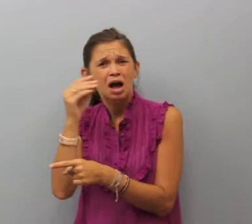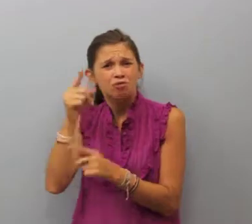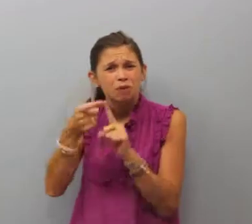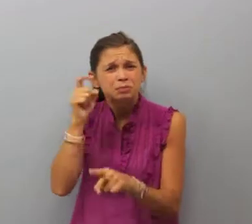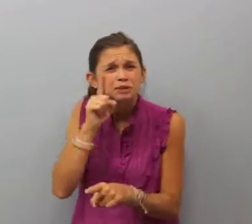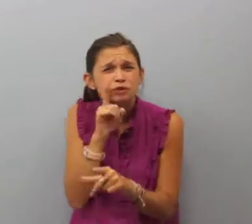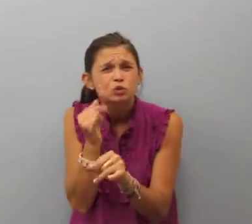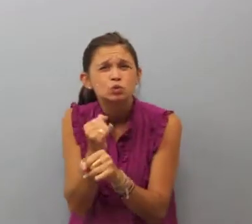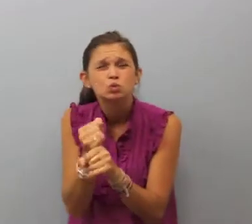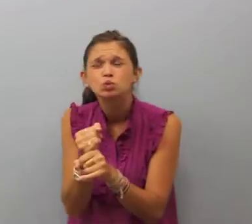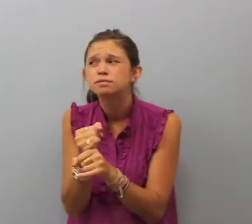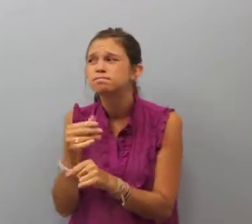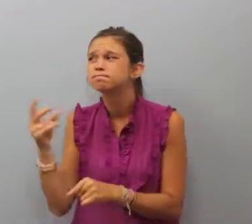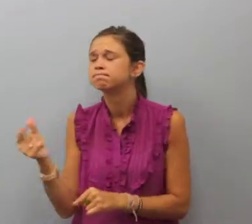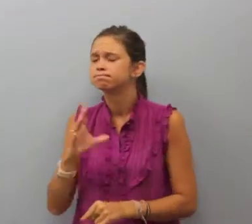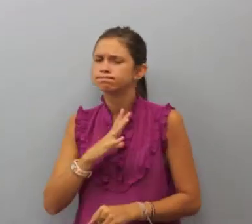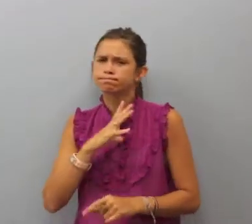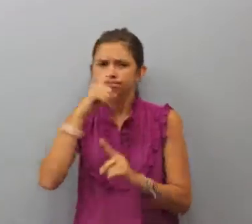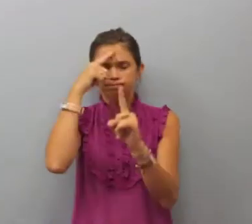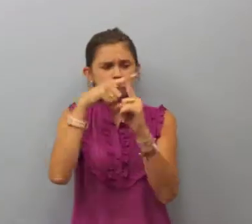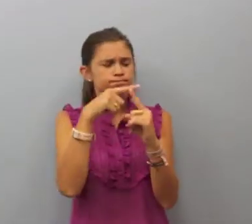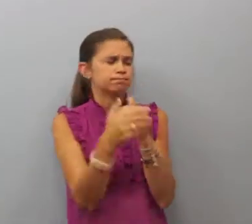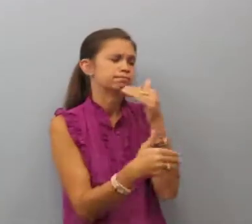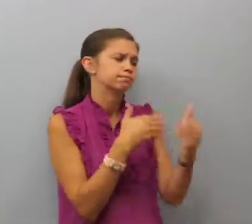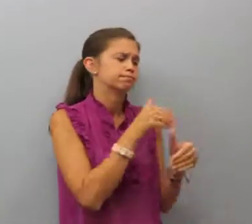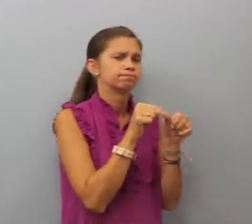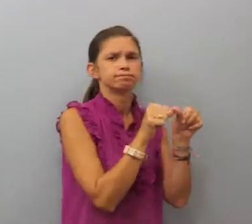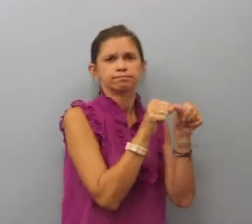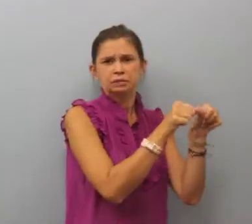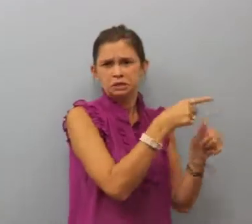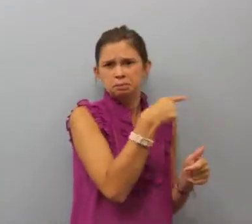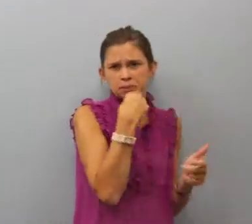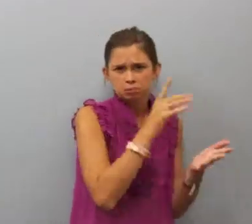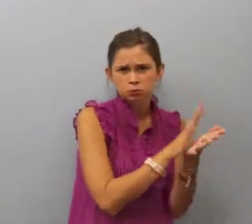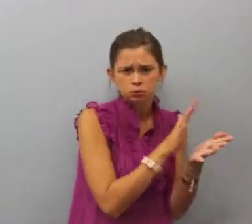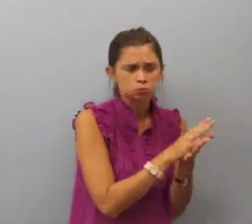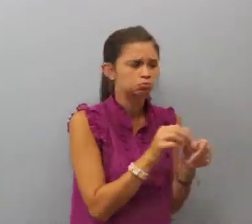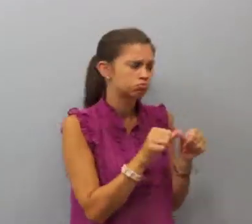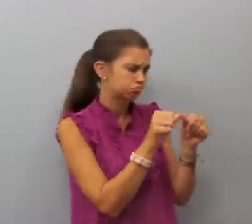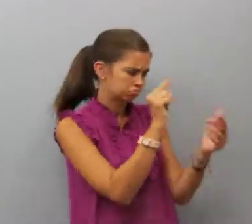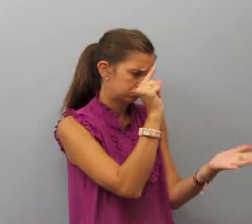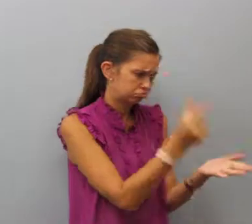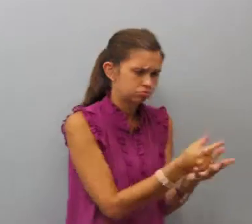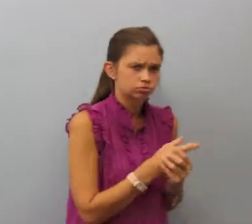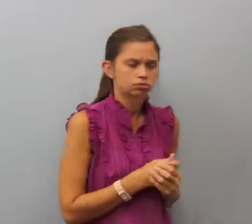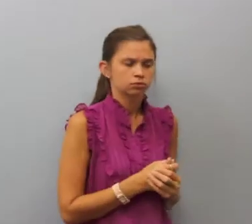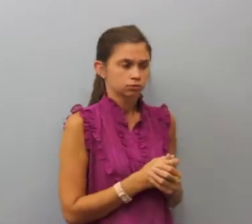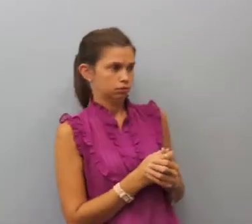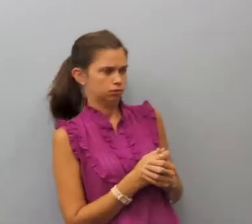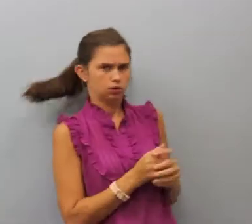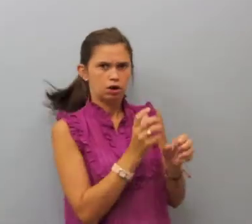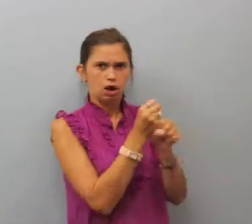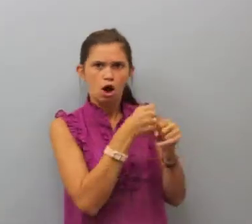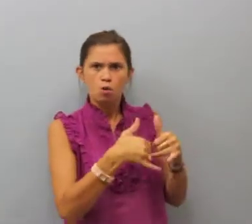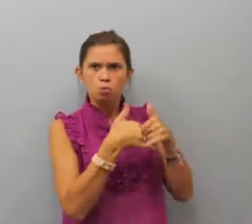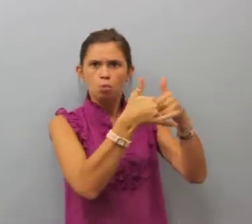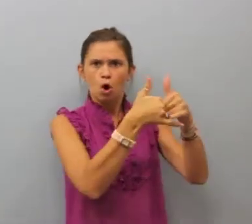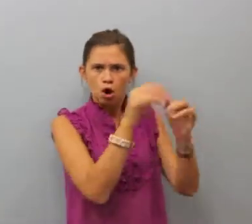of 2008. They were the same students and the classmates who attended the school for the deaf. That's what he wanted, but he then transferred into